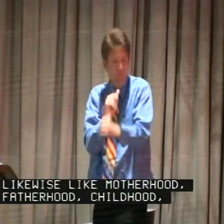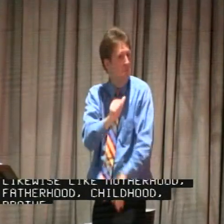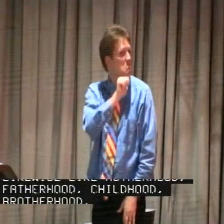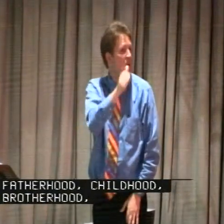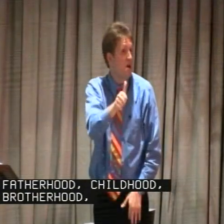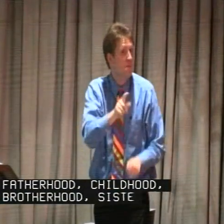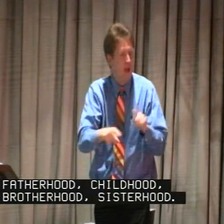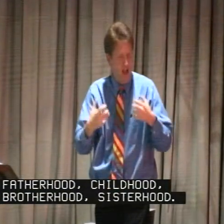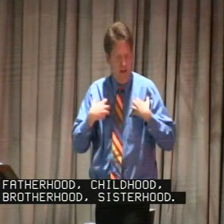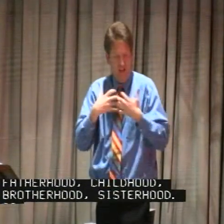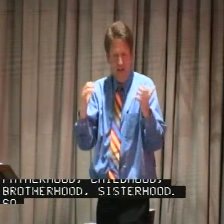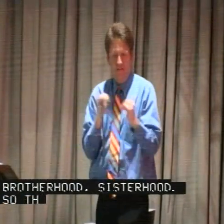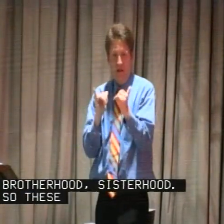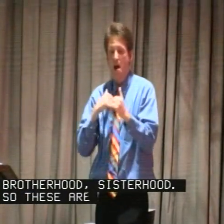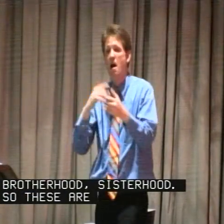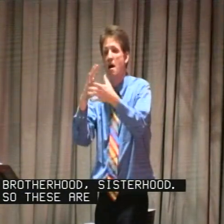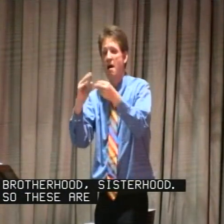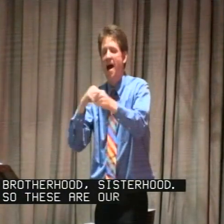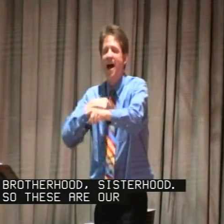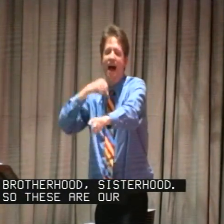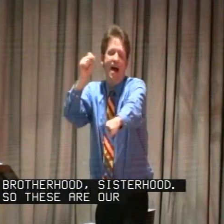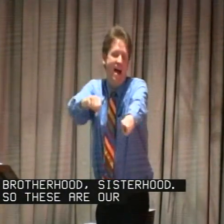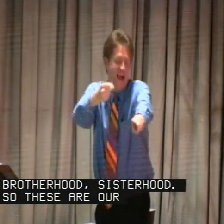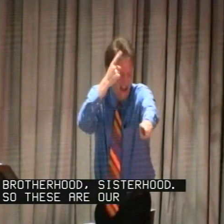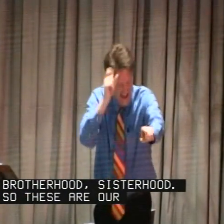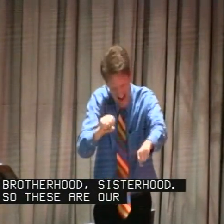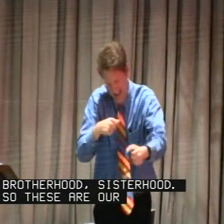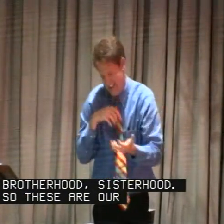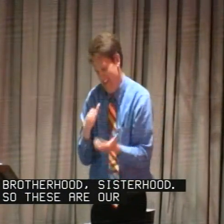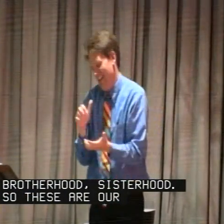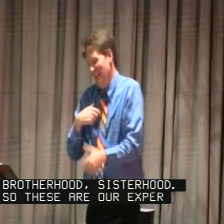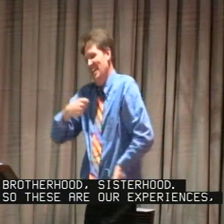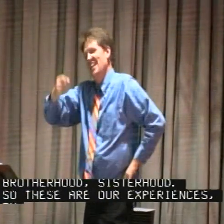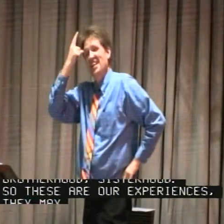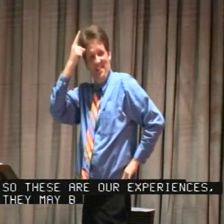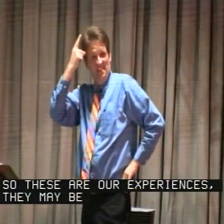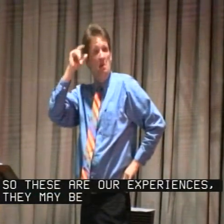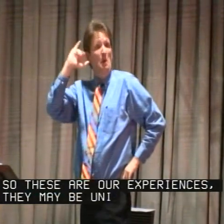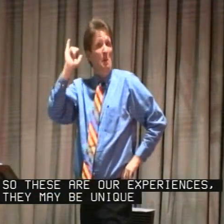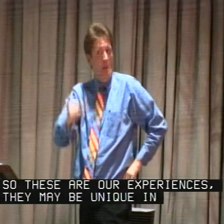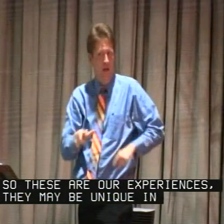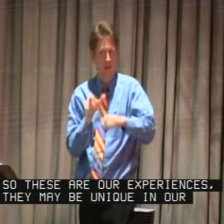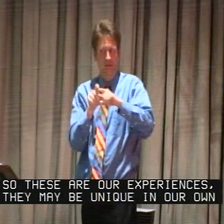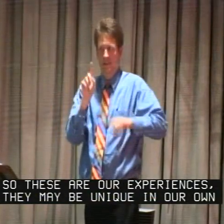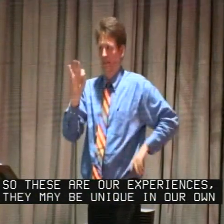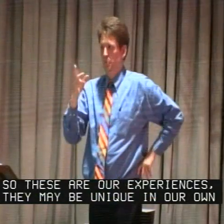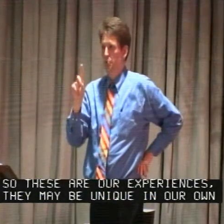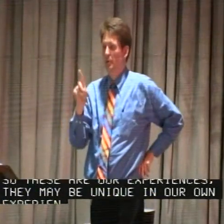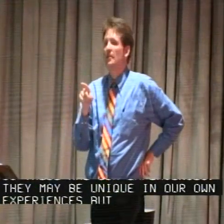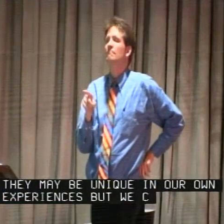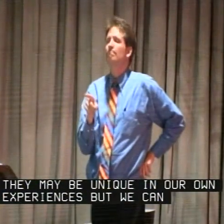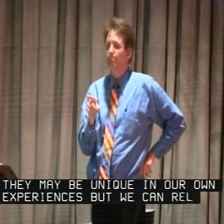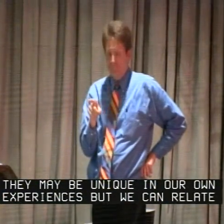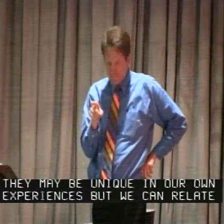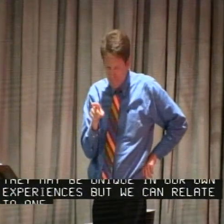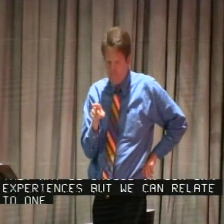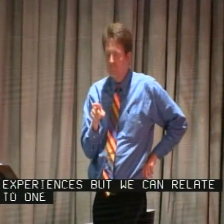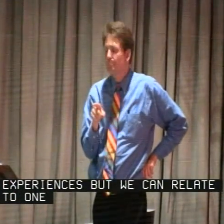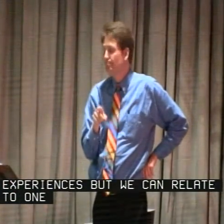our experiences, and we may be unique in our own experiences, but we can relate to one another. Likewise, that is what we can